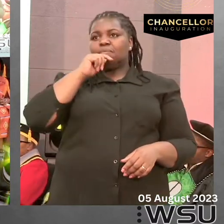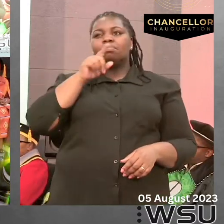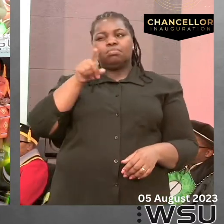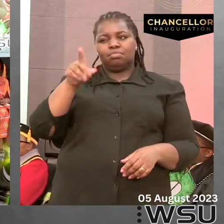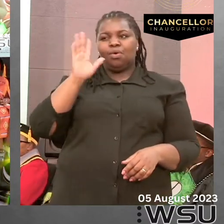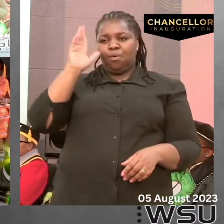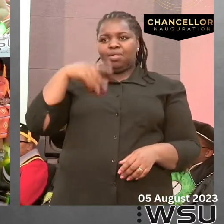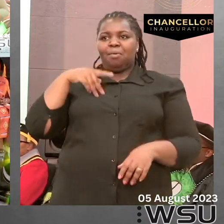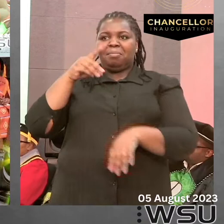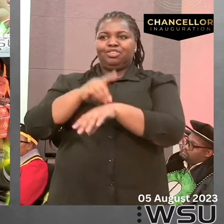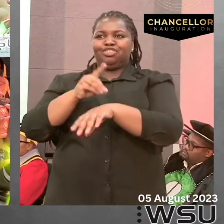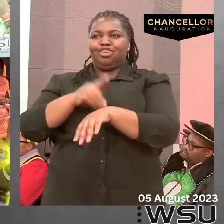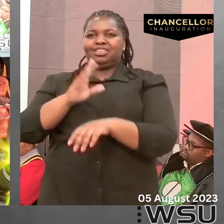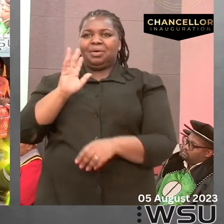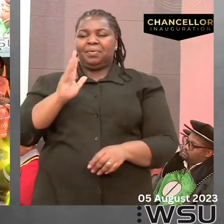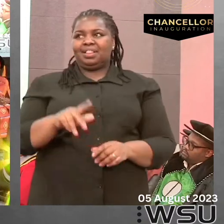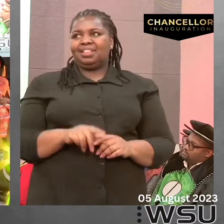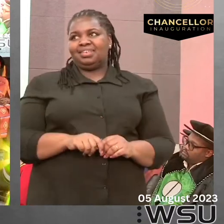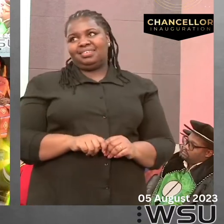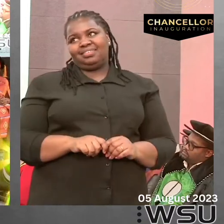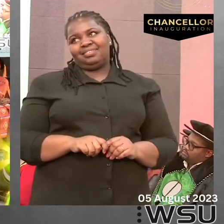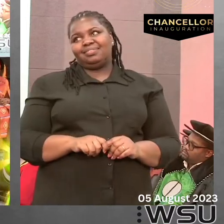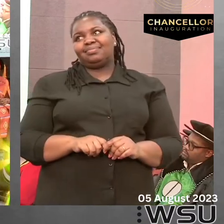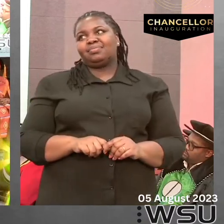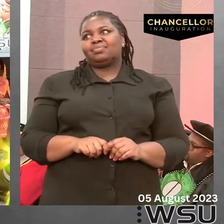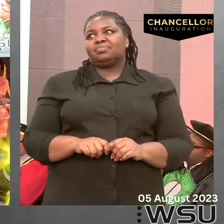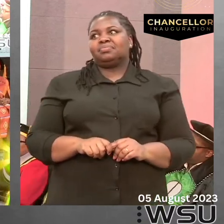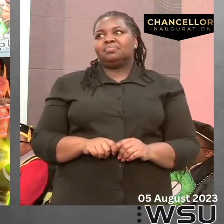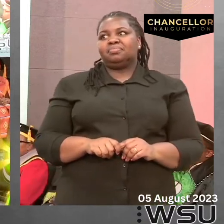going to be a medical doctor. But